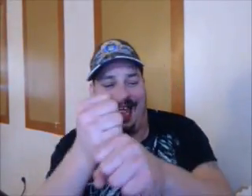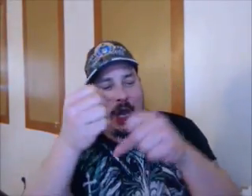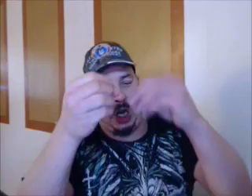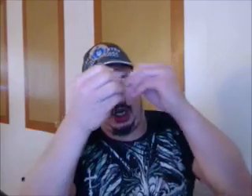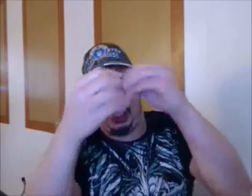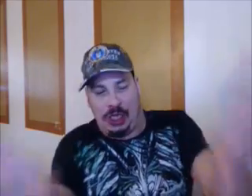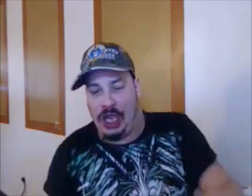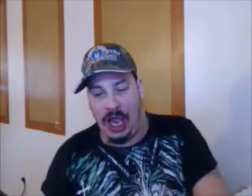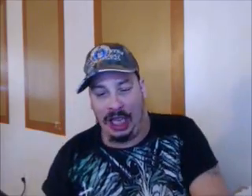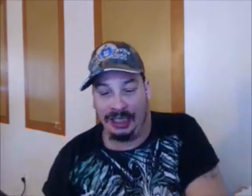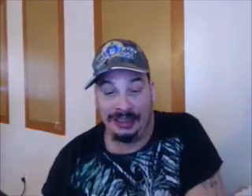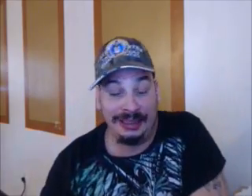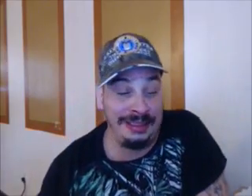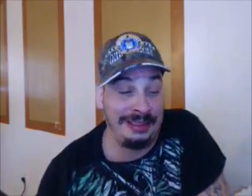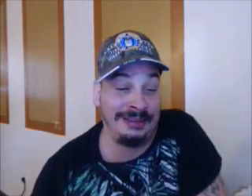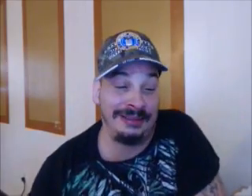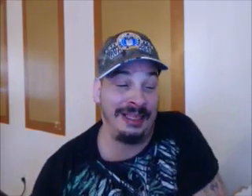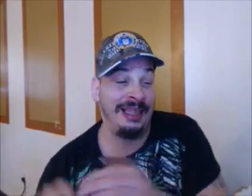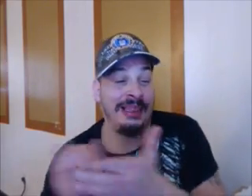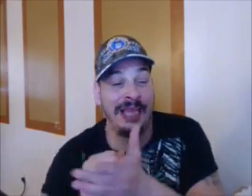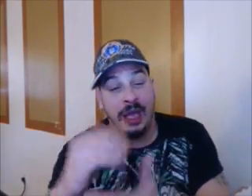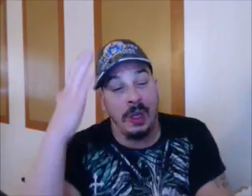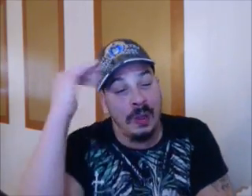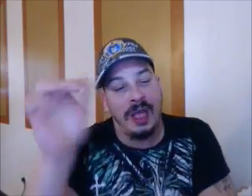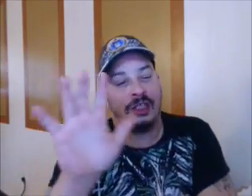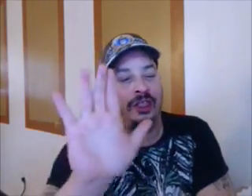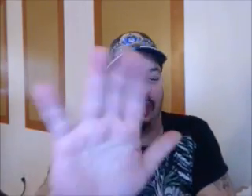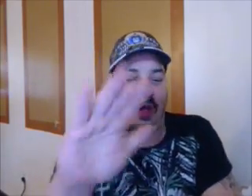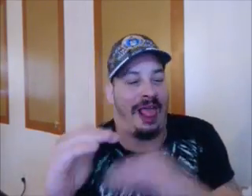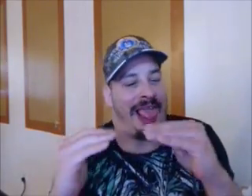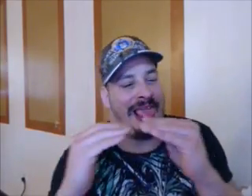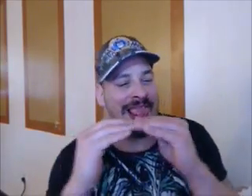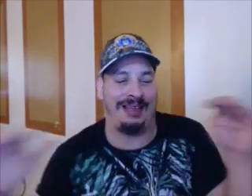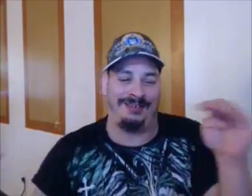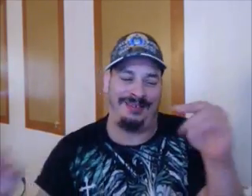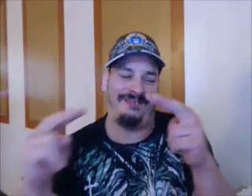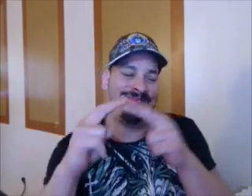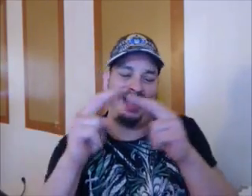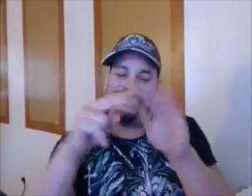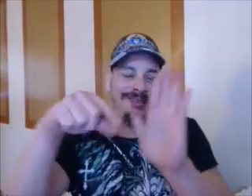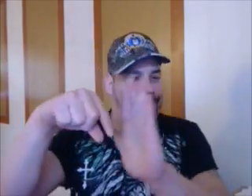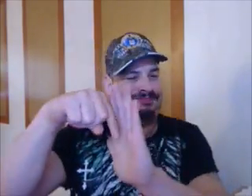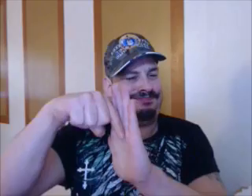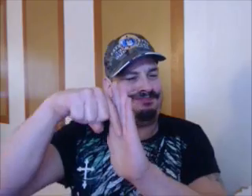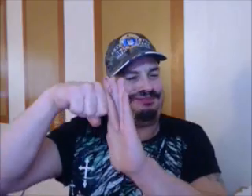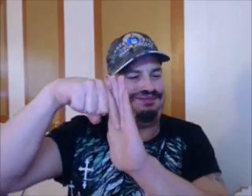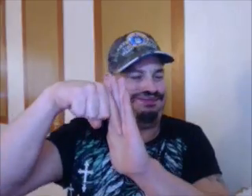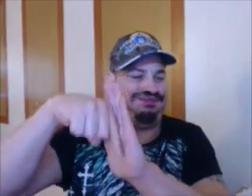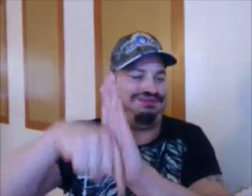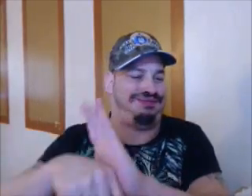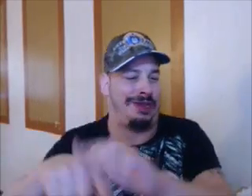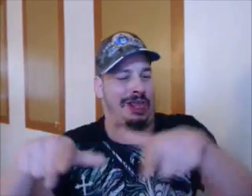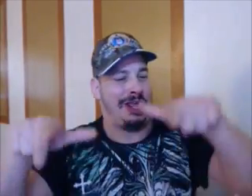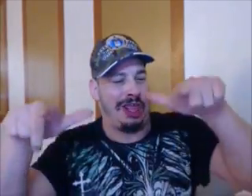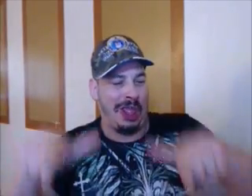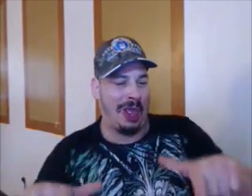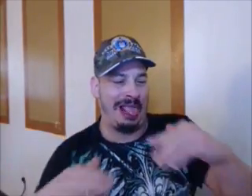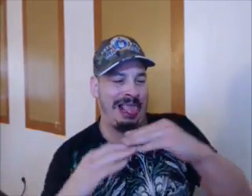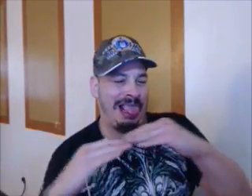with regard to the evidence, but the fact is, ordinarily, one gets probably a very good thing I demand